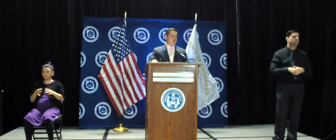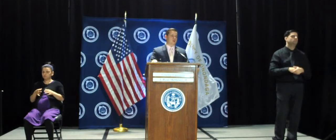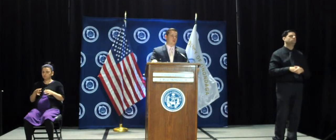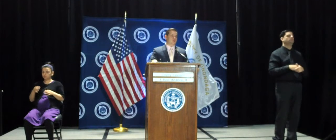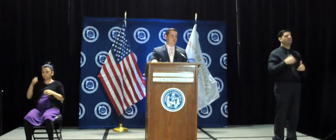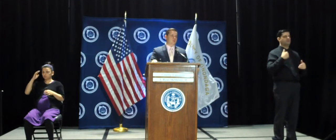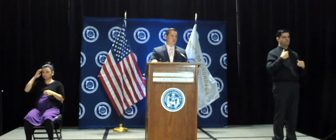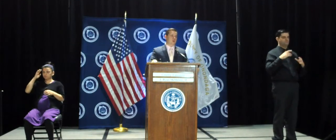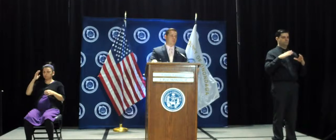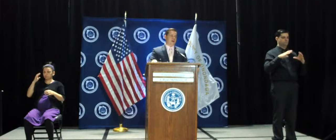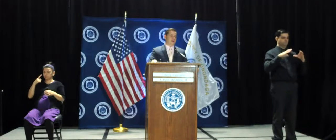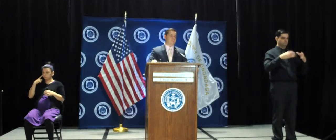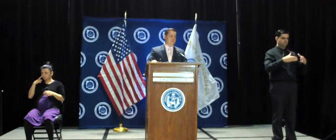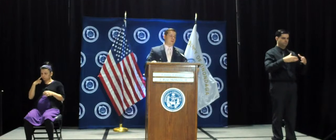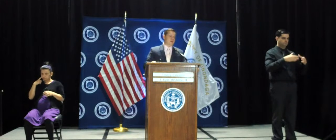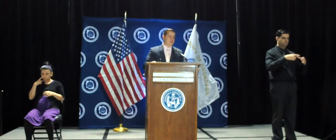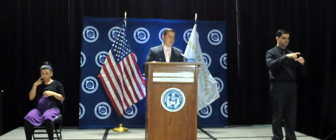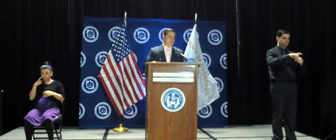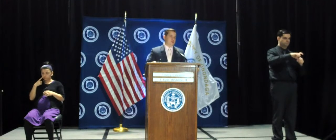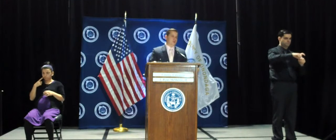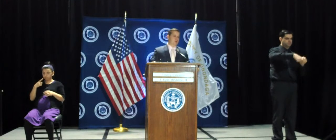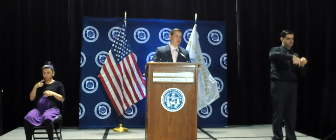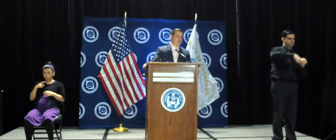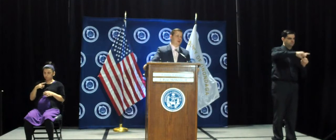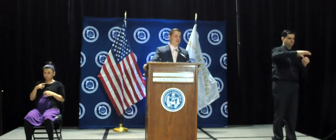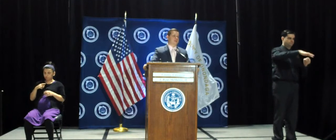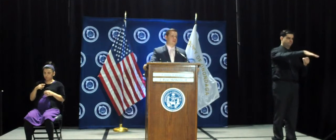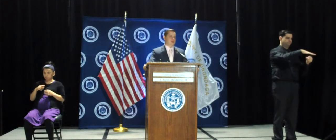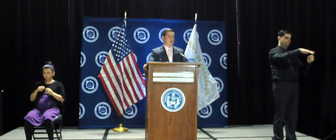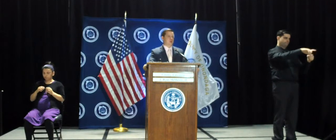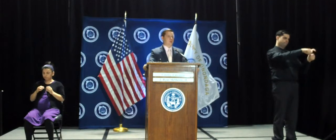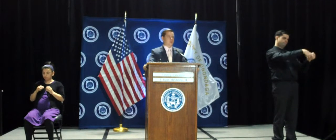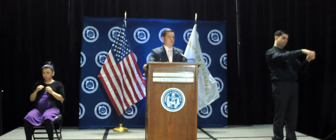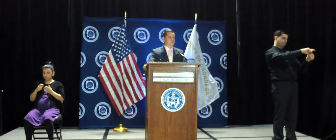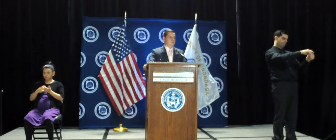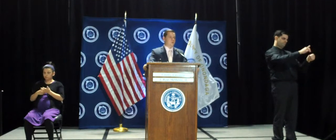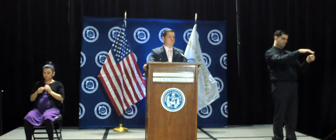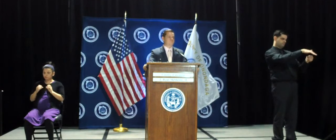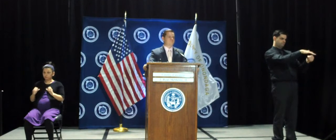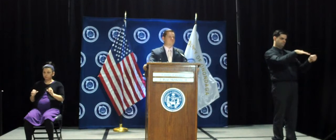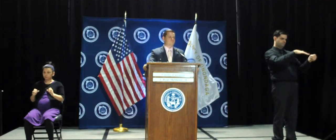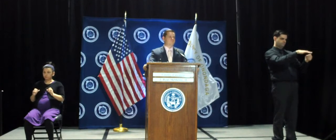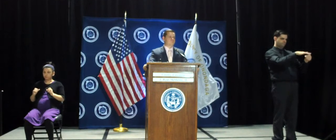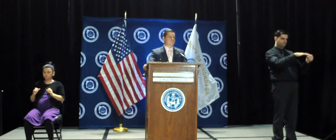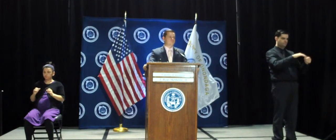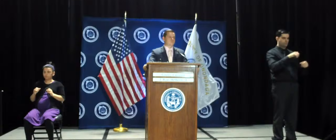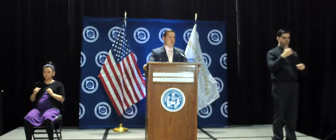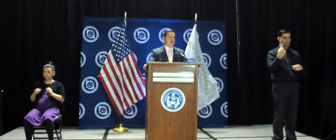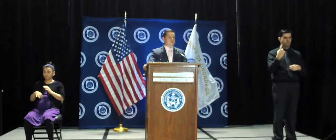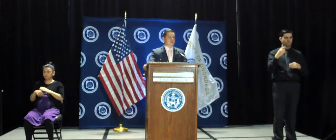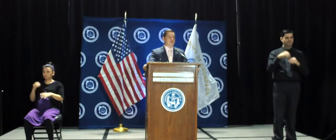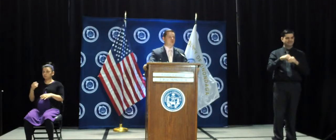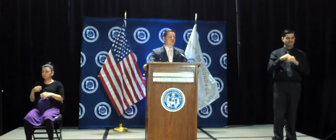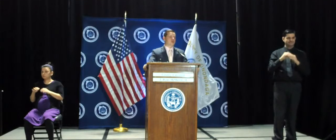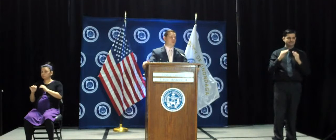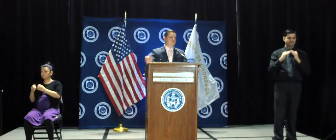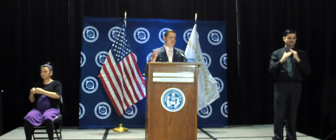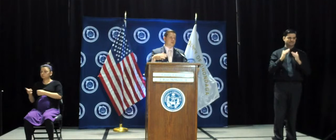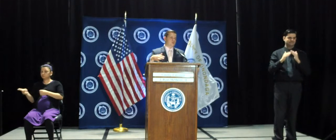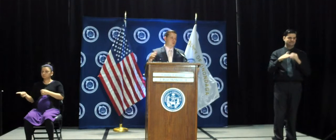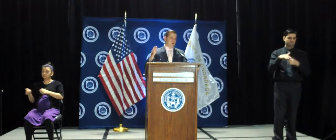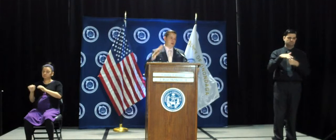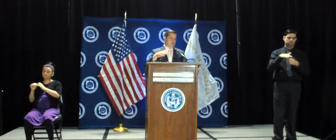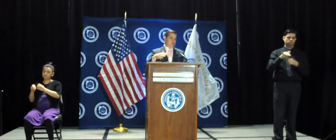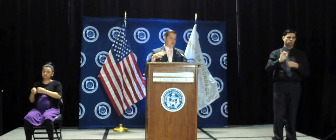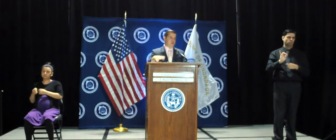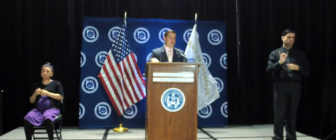areas looking to make sure people are compliant, and then there's another unit that hits the urban areas as well. And SLA usually comes in